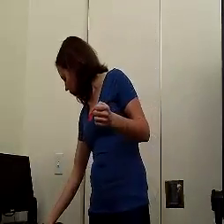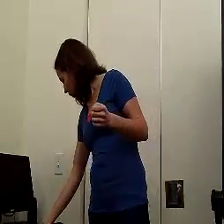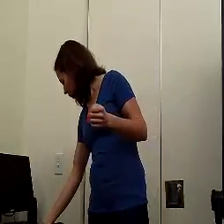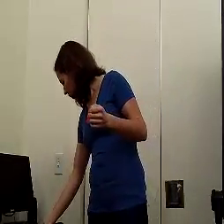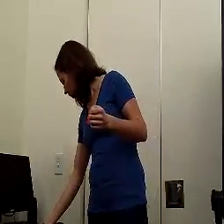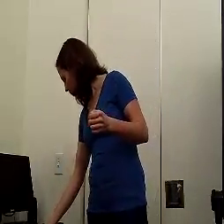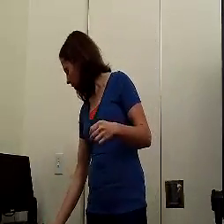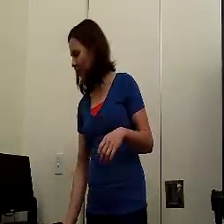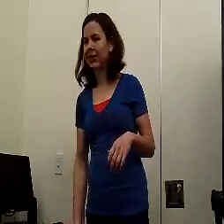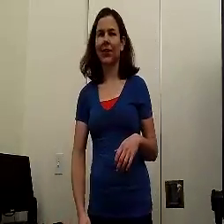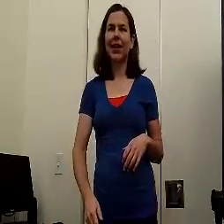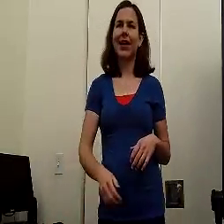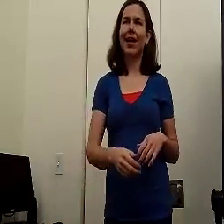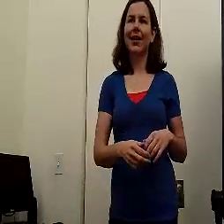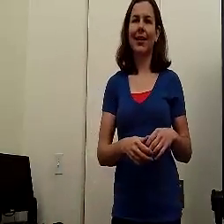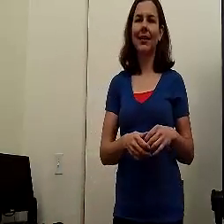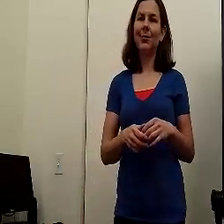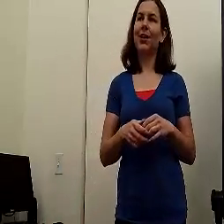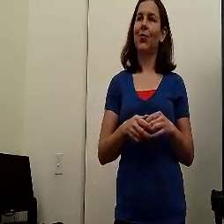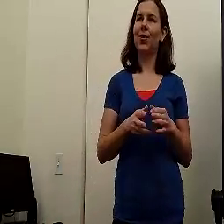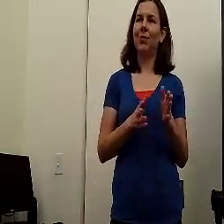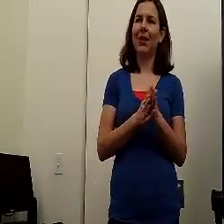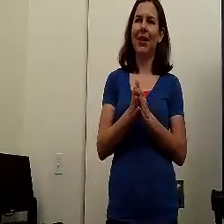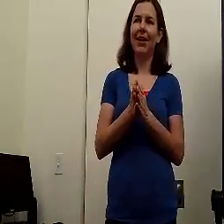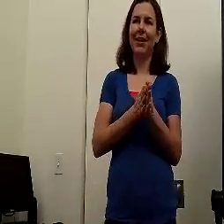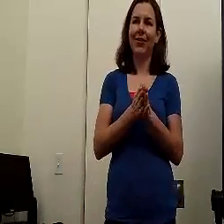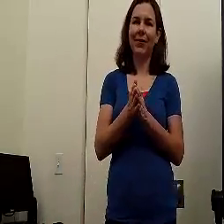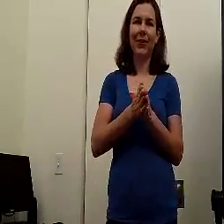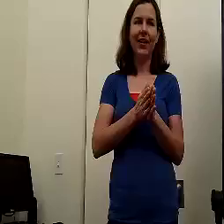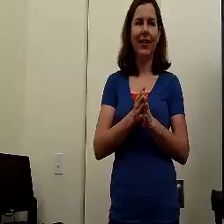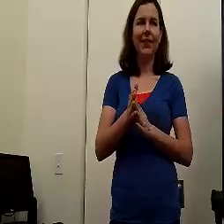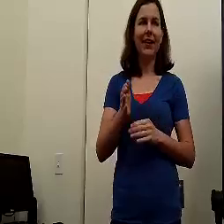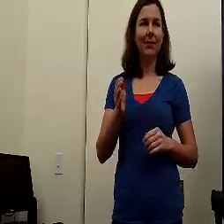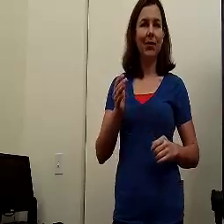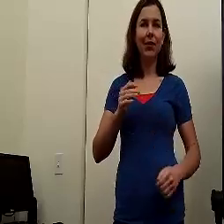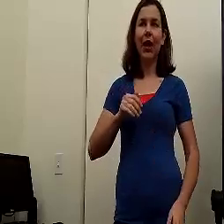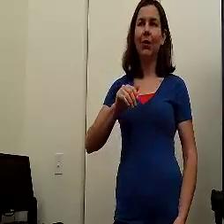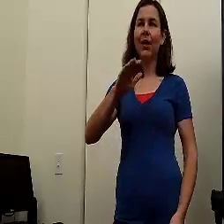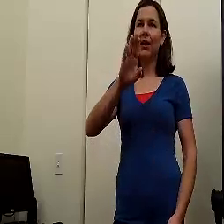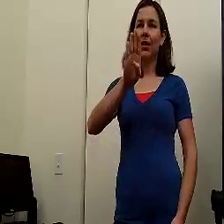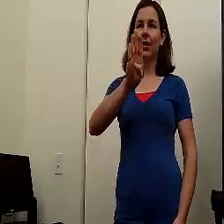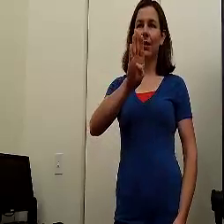Good. Okay, this one will be useful at the Deaf Expo if you go.